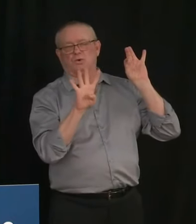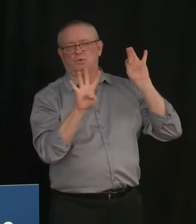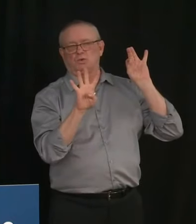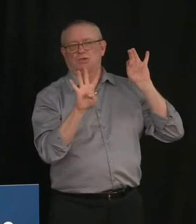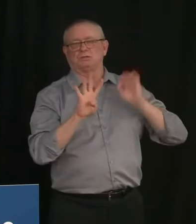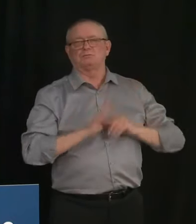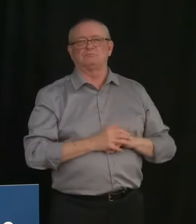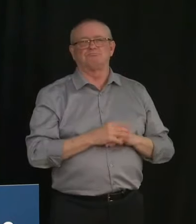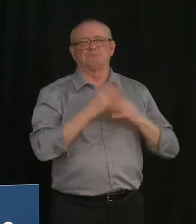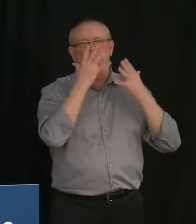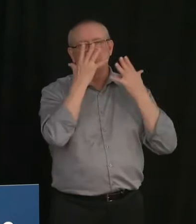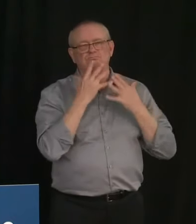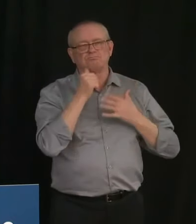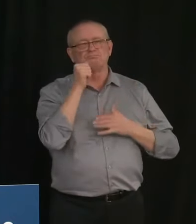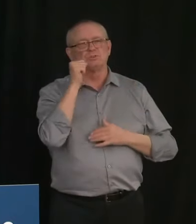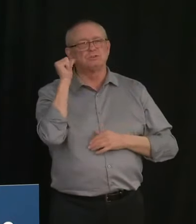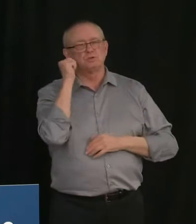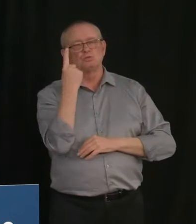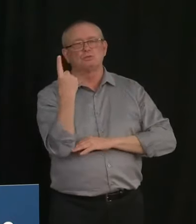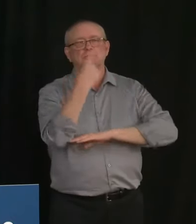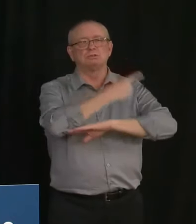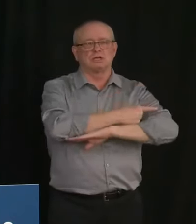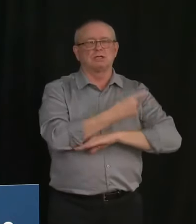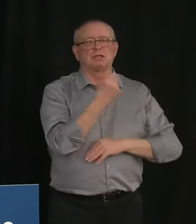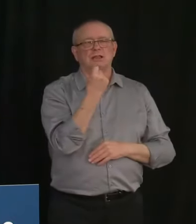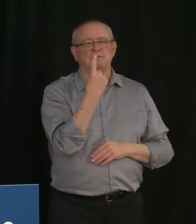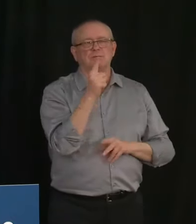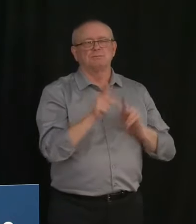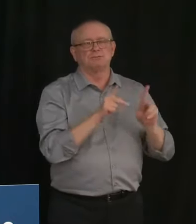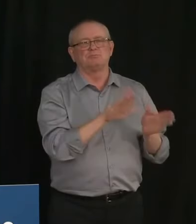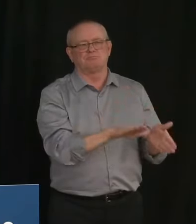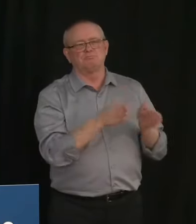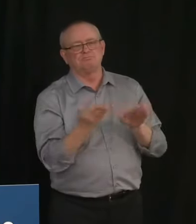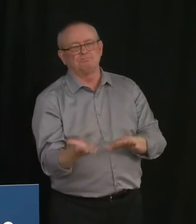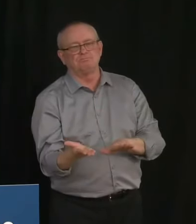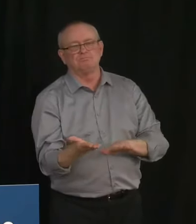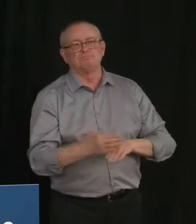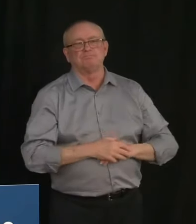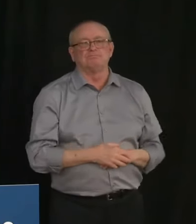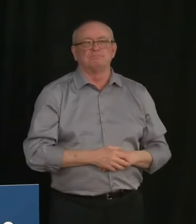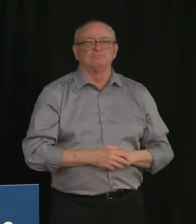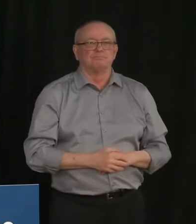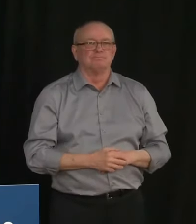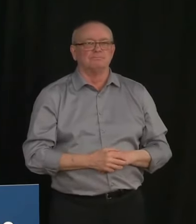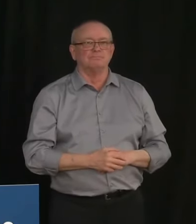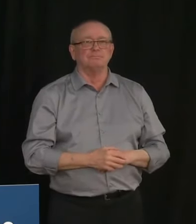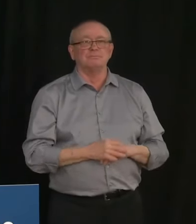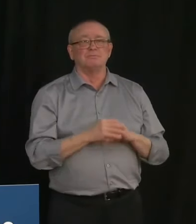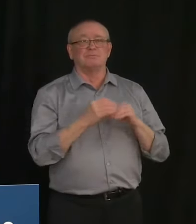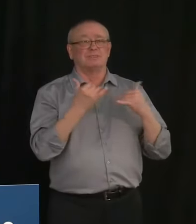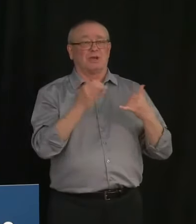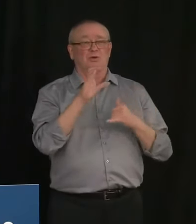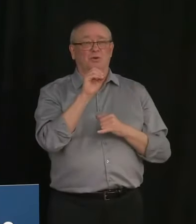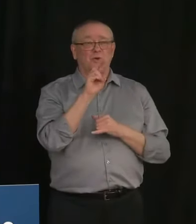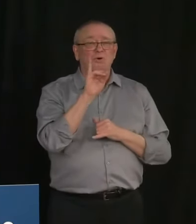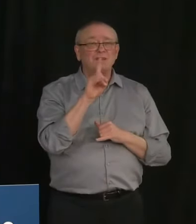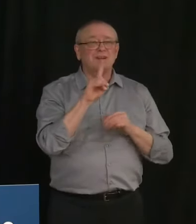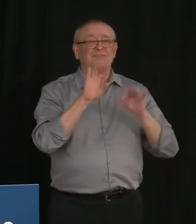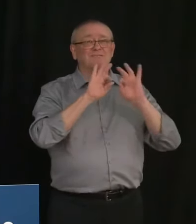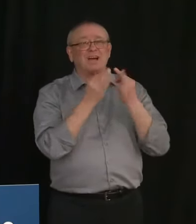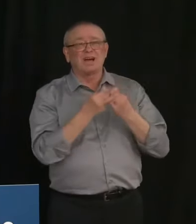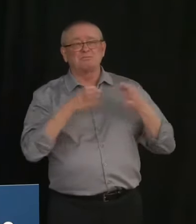Alberta Health in the last 24 hours. I know the pandemic makes it difficult to grieve and come together like we are